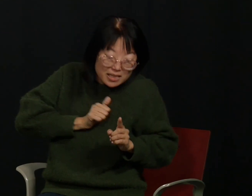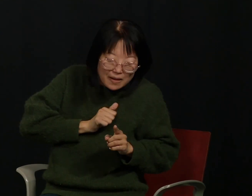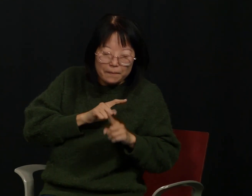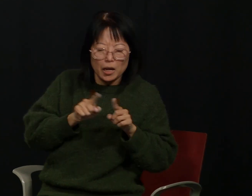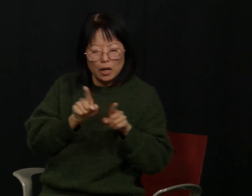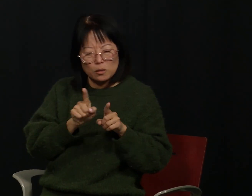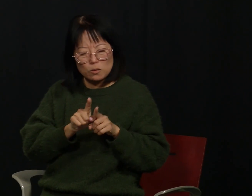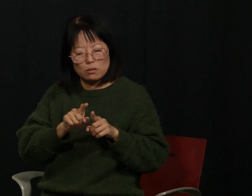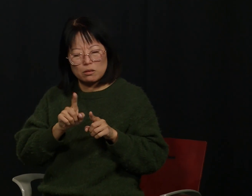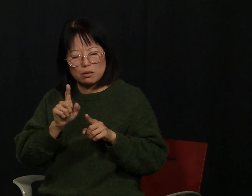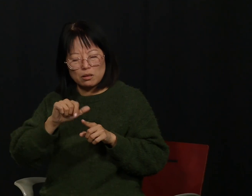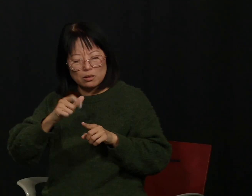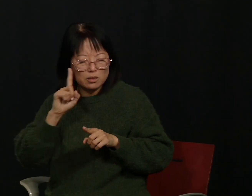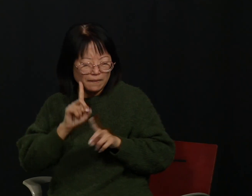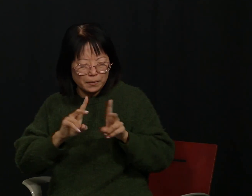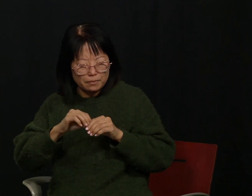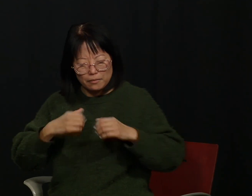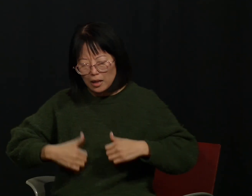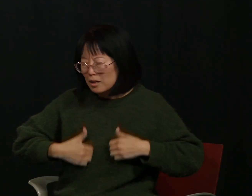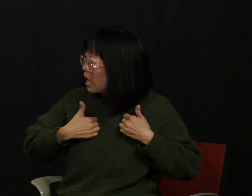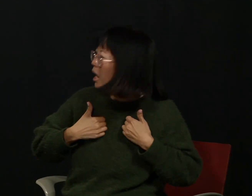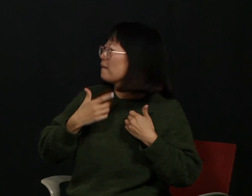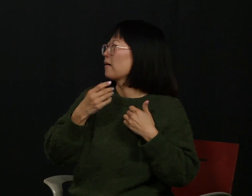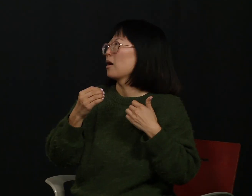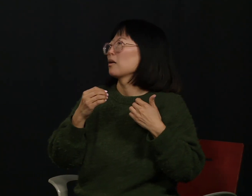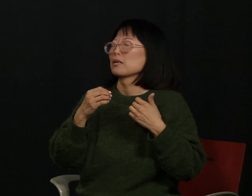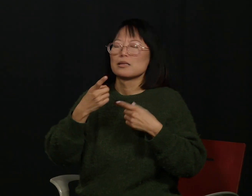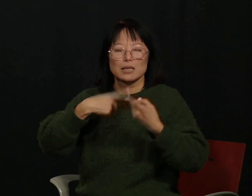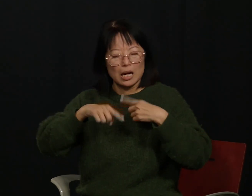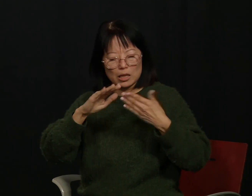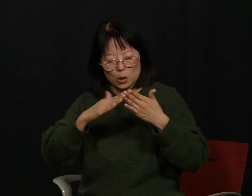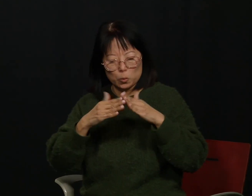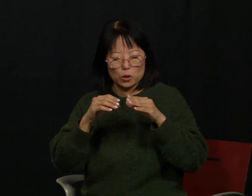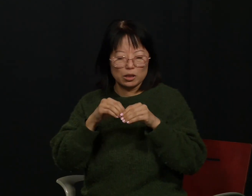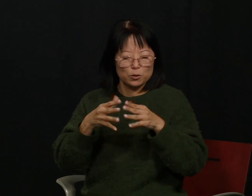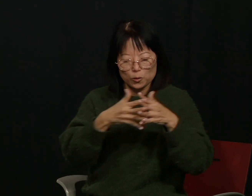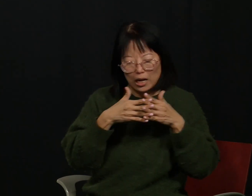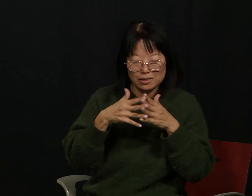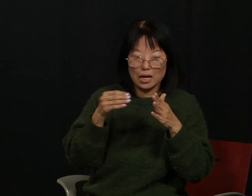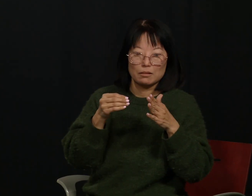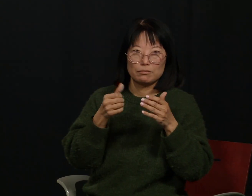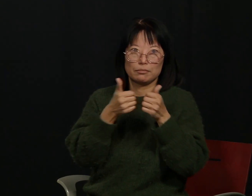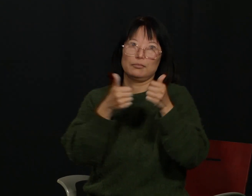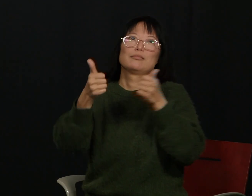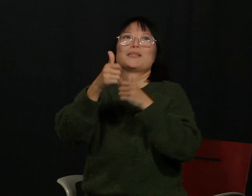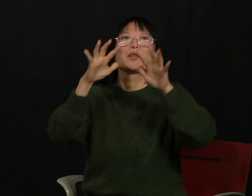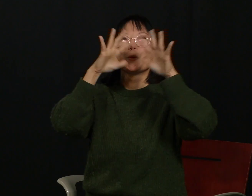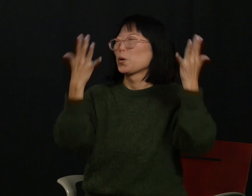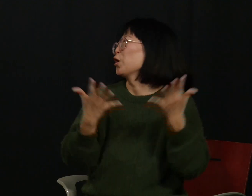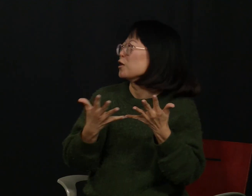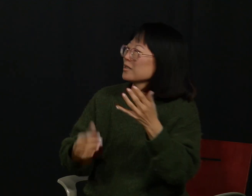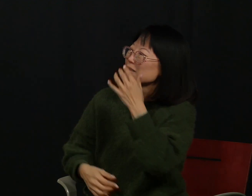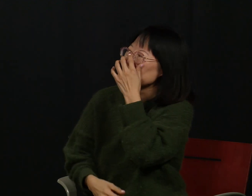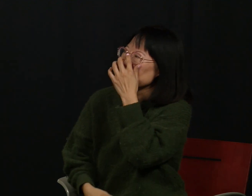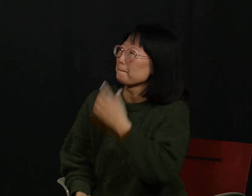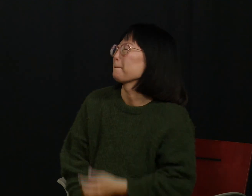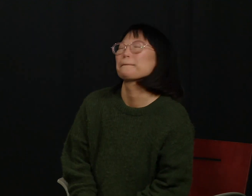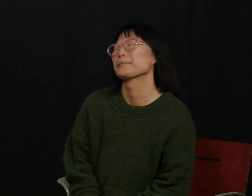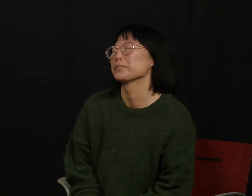about myself, about other deaf people, and about the United States as it is the leader